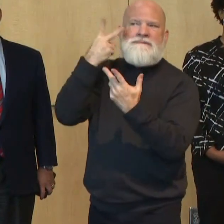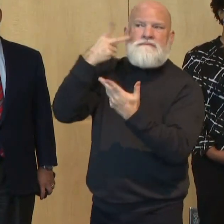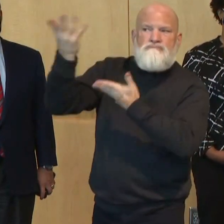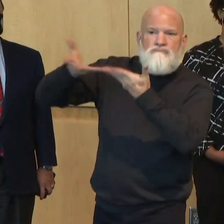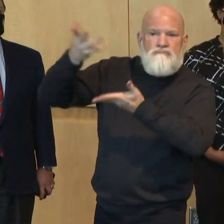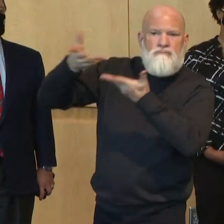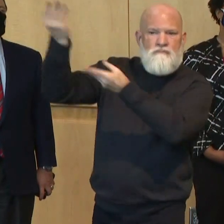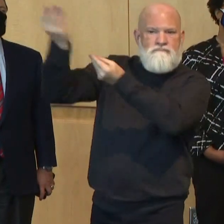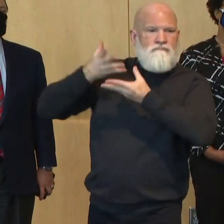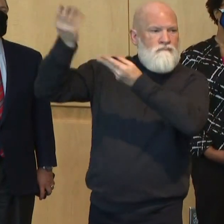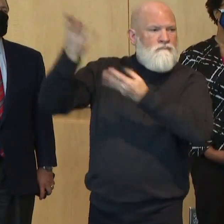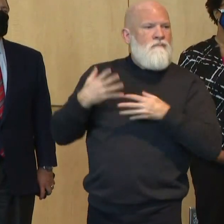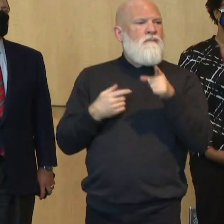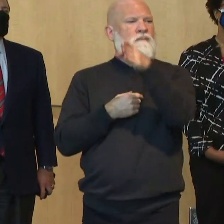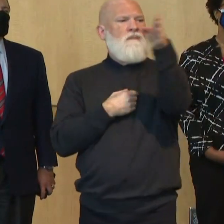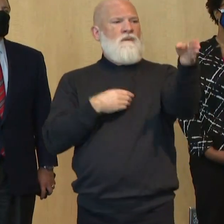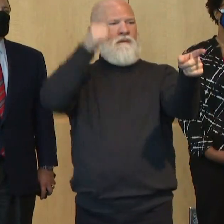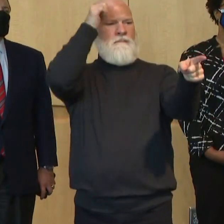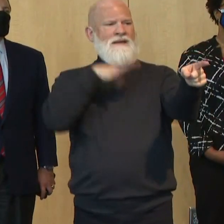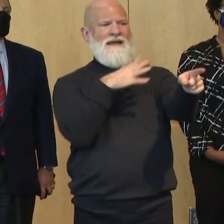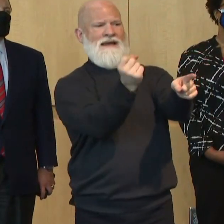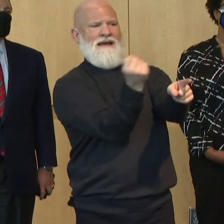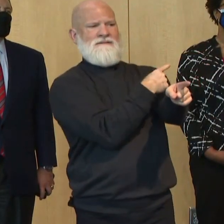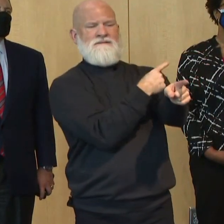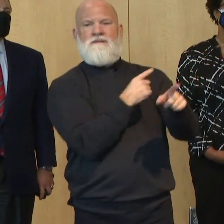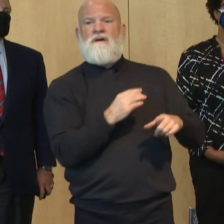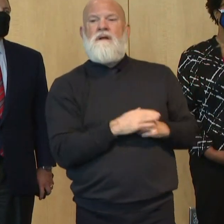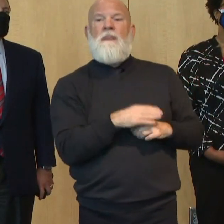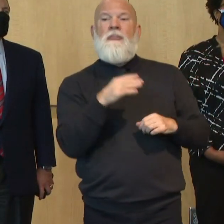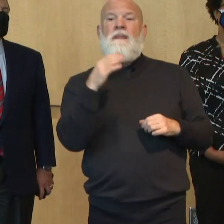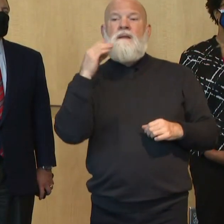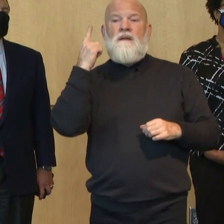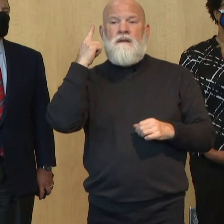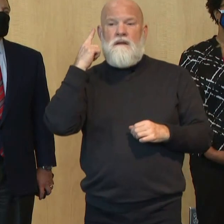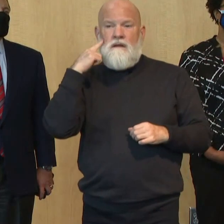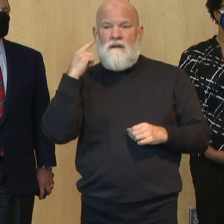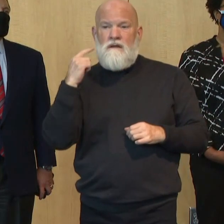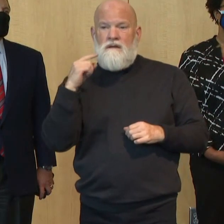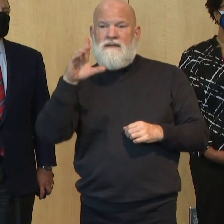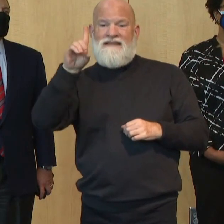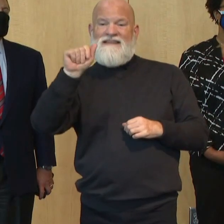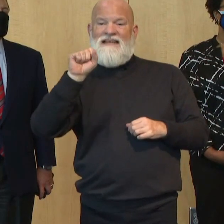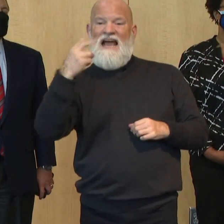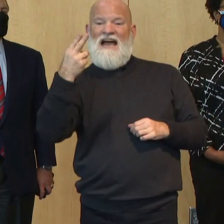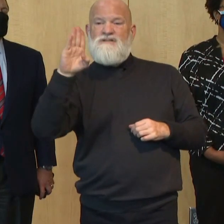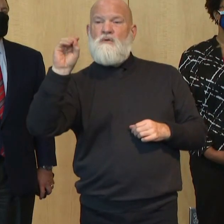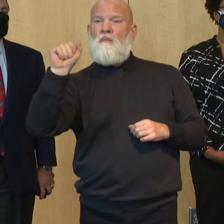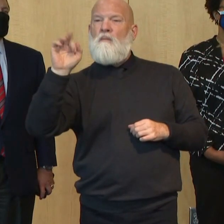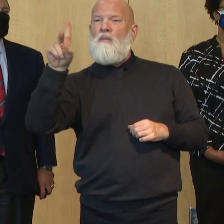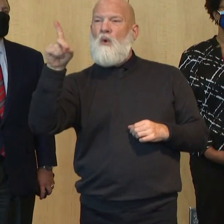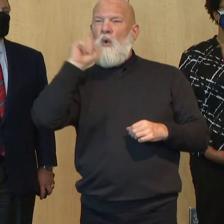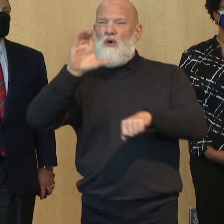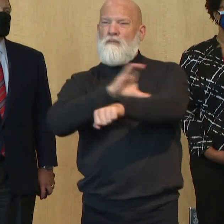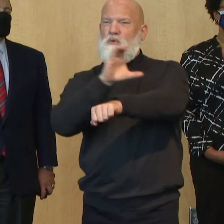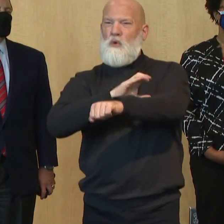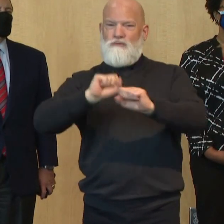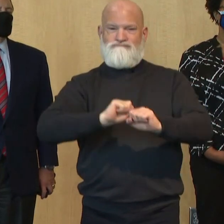DPH dashboard that just launched shows just a lot of racial disparity. Do you think there are any sort of